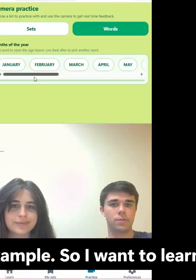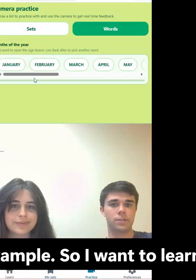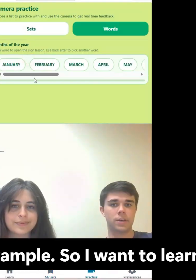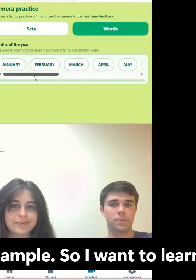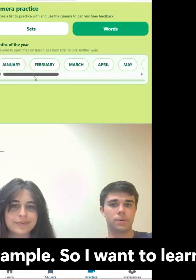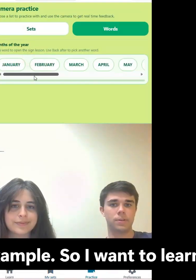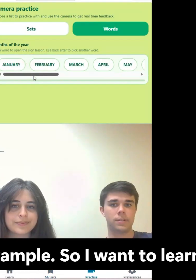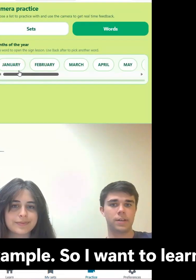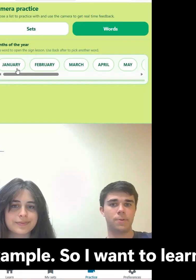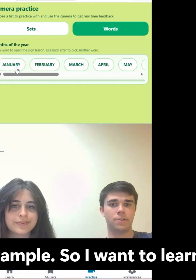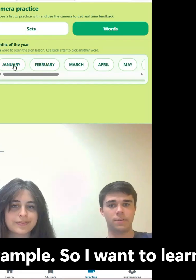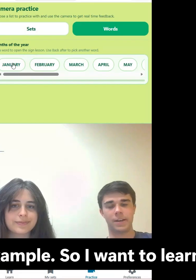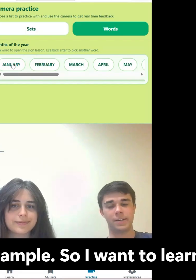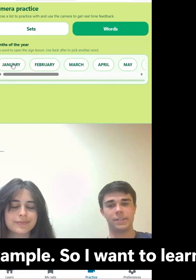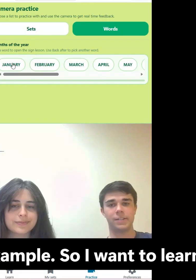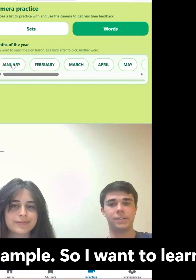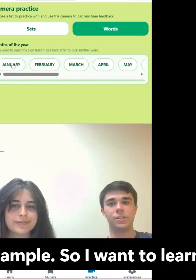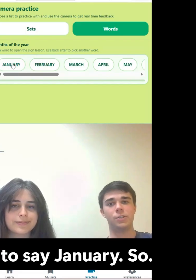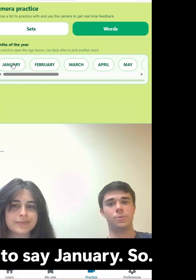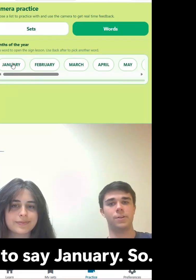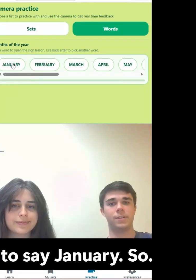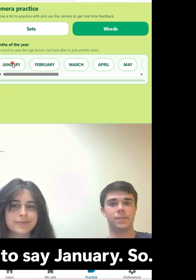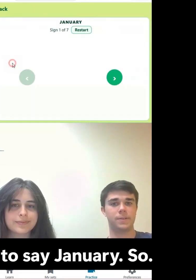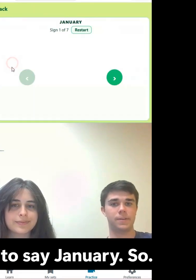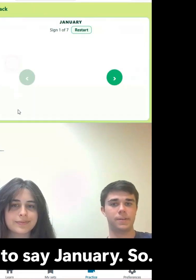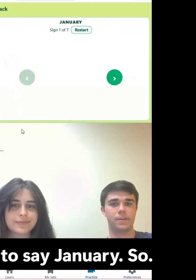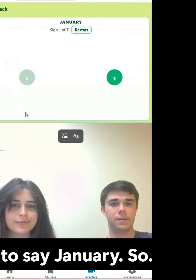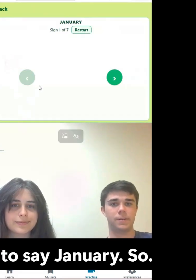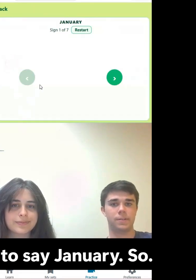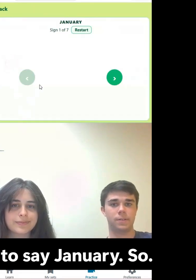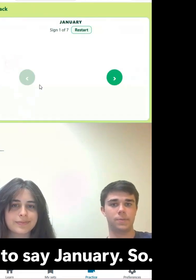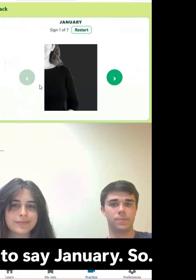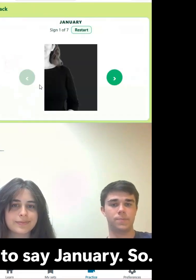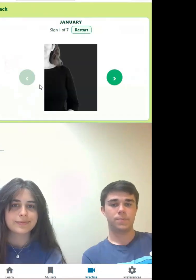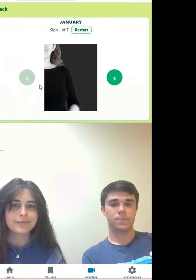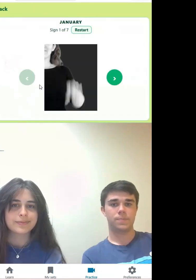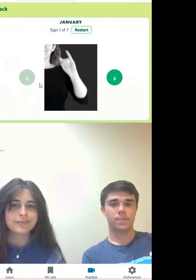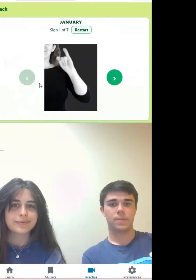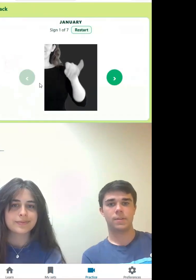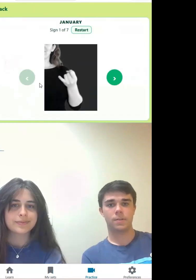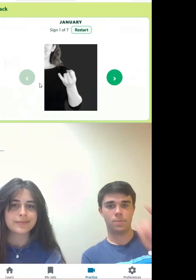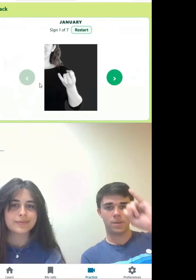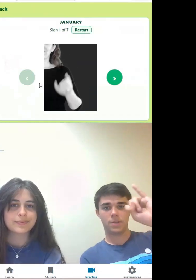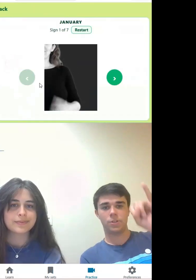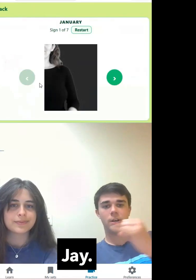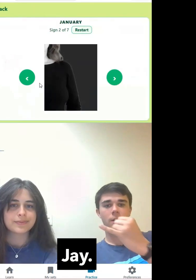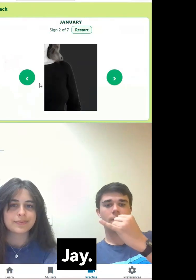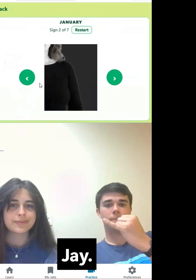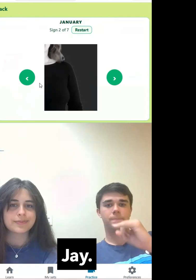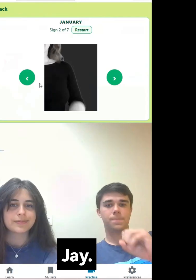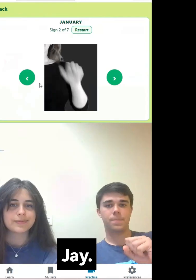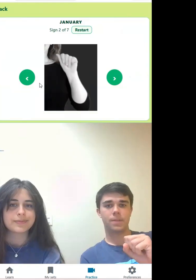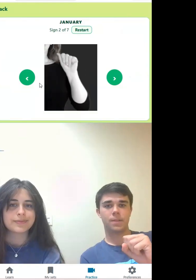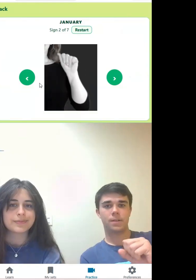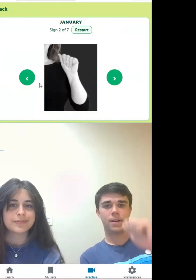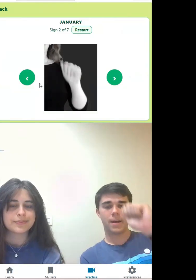show you another example. Say I want to learn how to say January. So B,